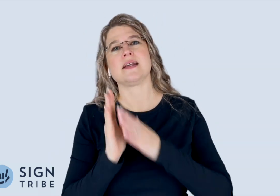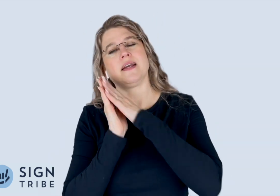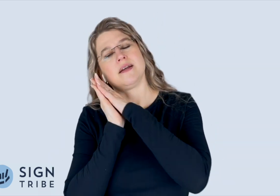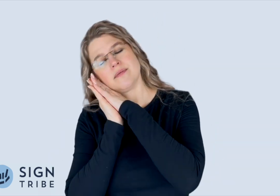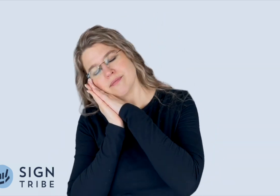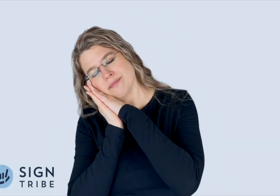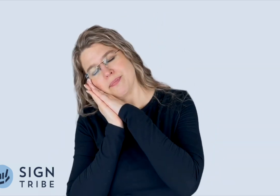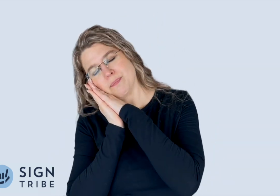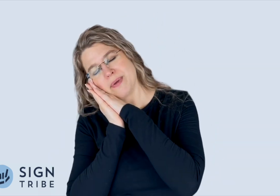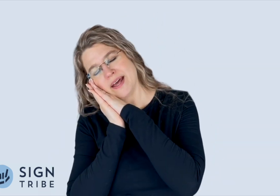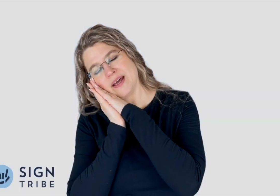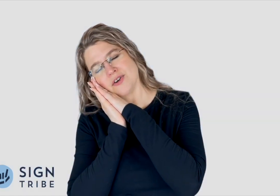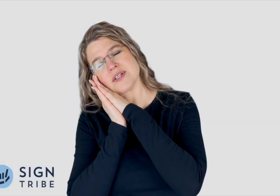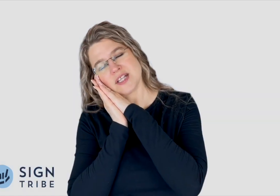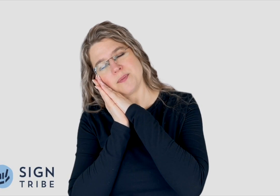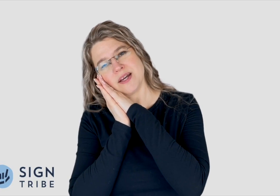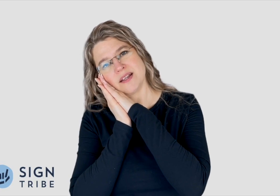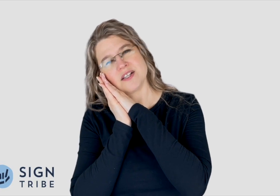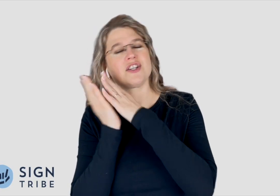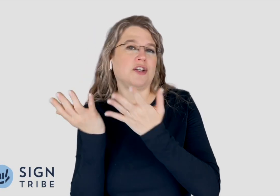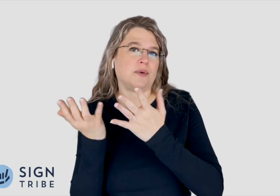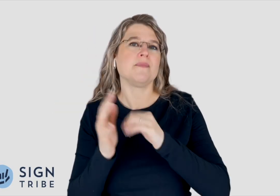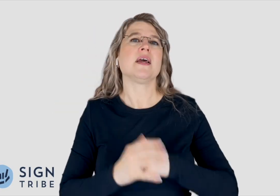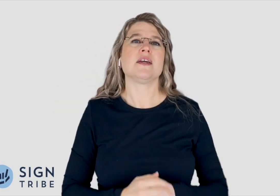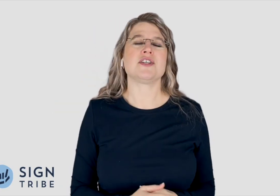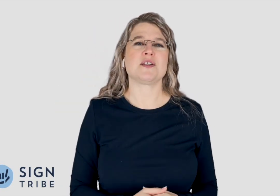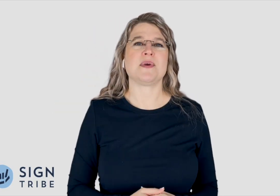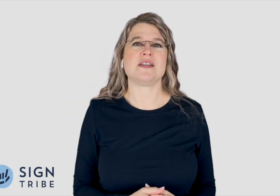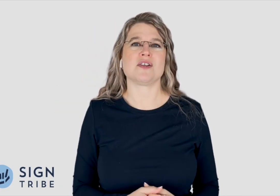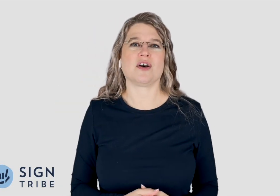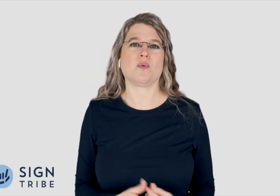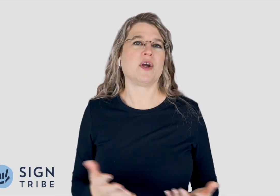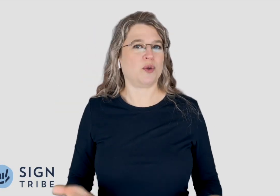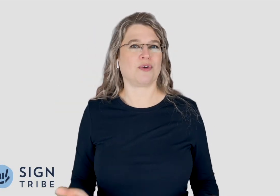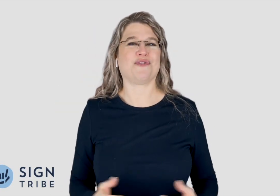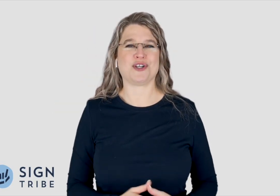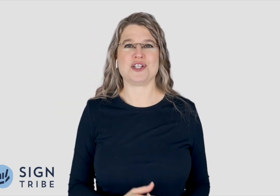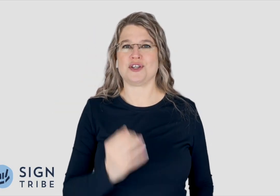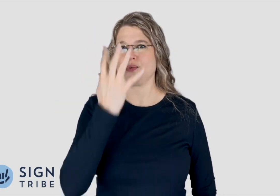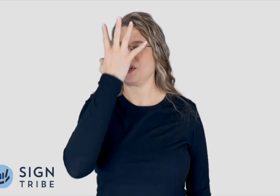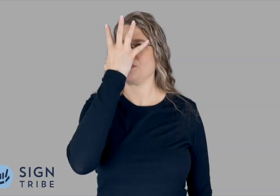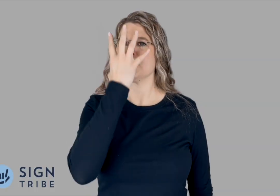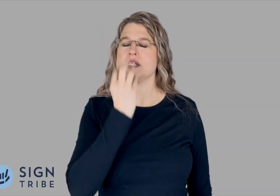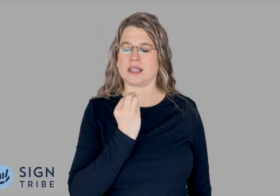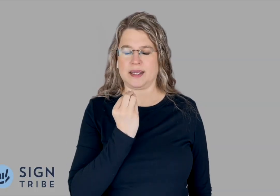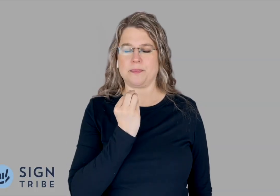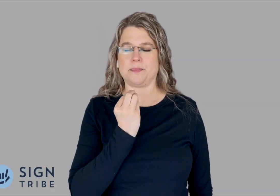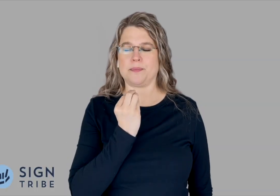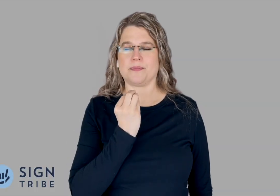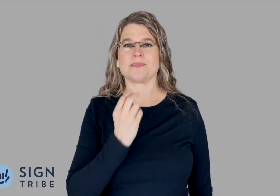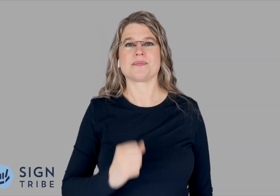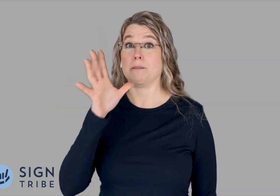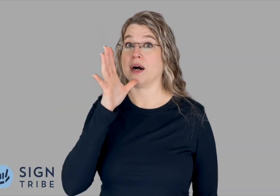see bed or sleep like this too. Just depends on what you prefer to use. Sleep.